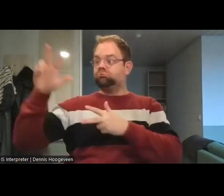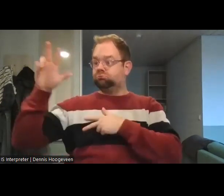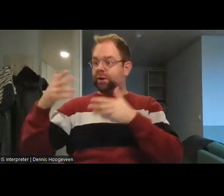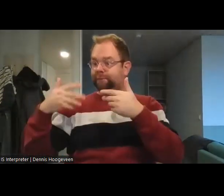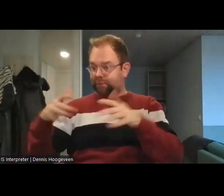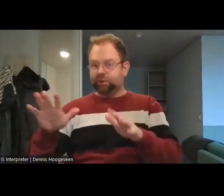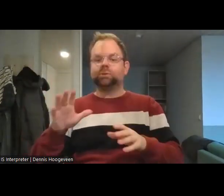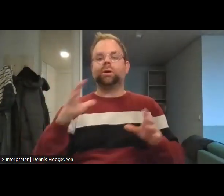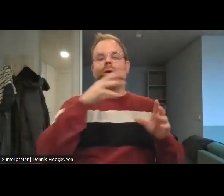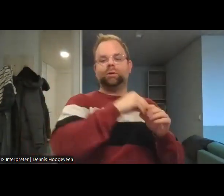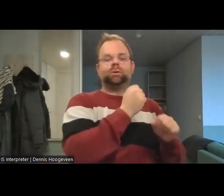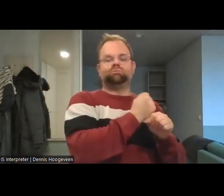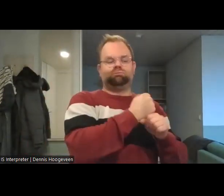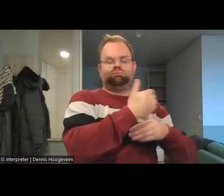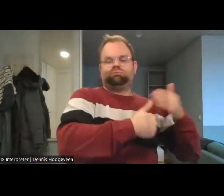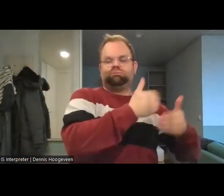donor support,